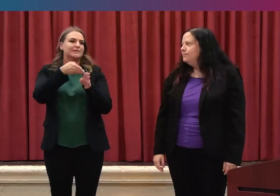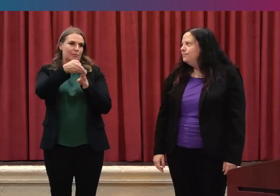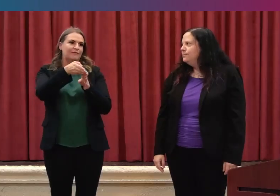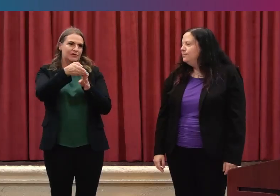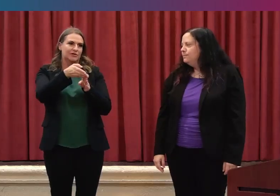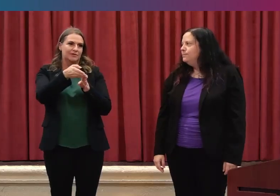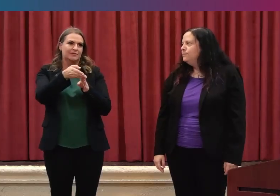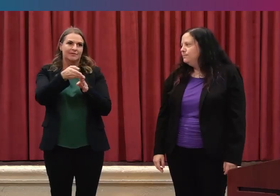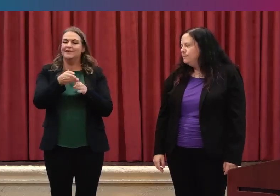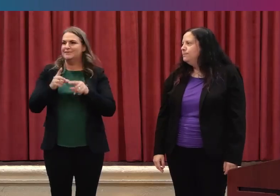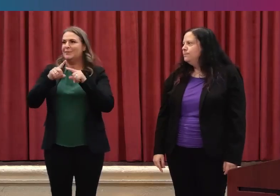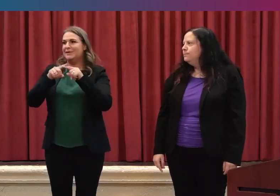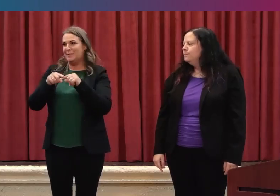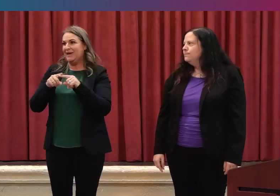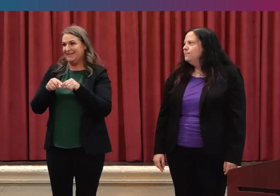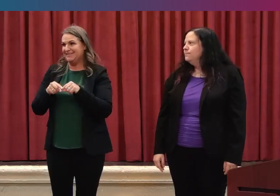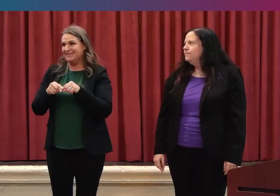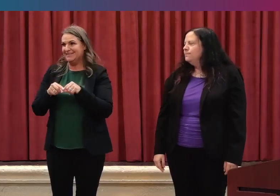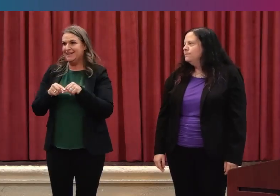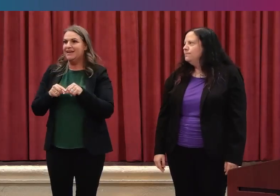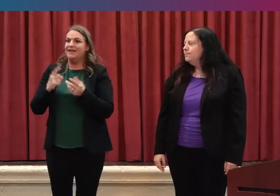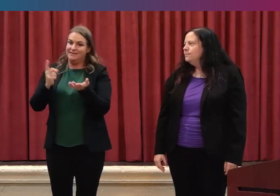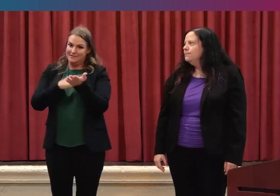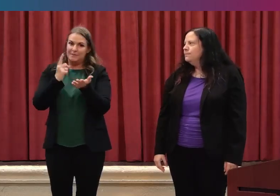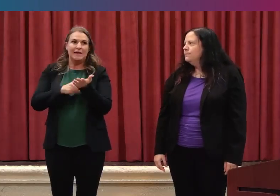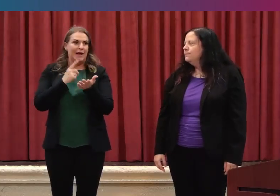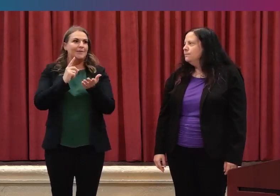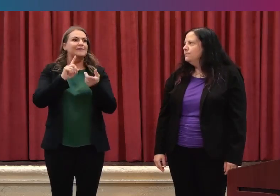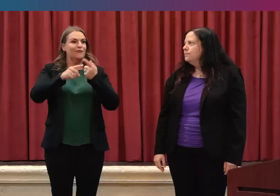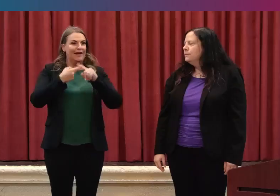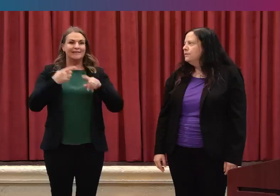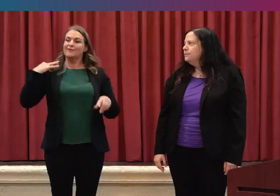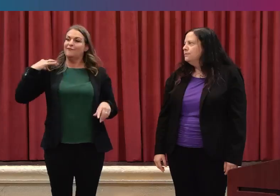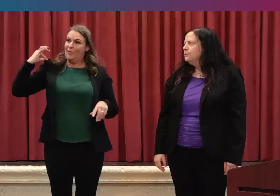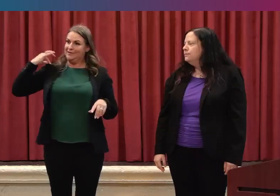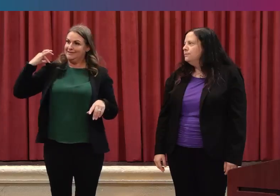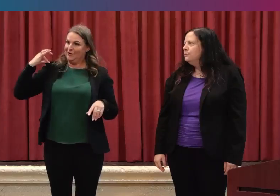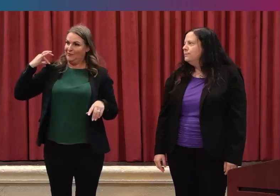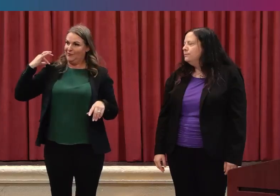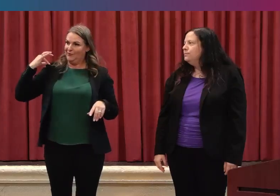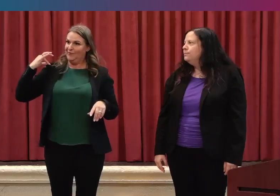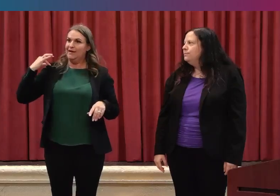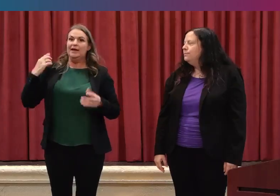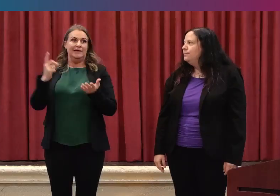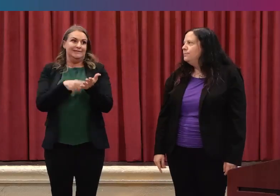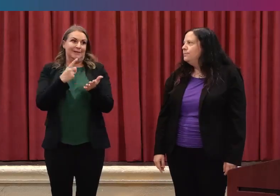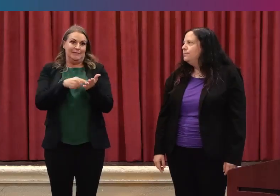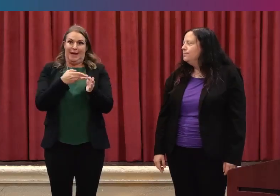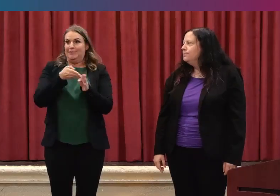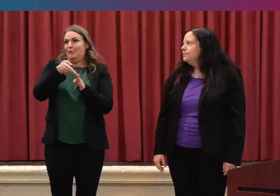But that's different than a professional interpreter. So sometimes friends do volunteer to